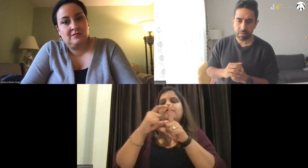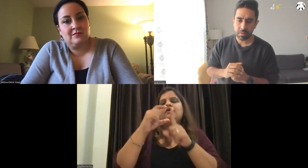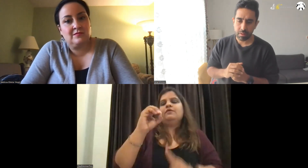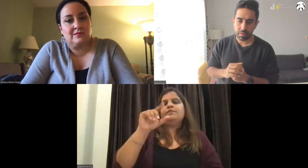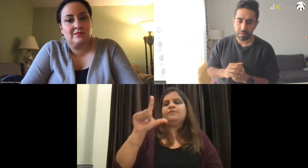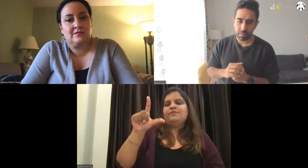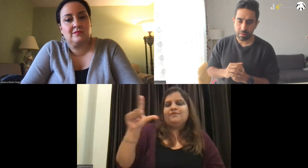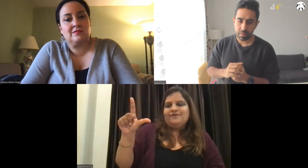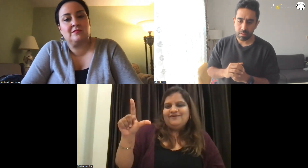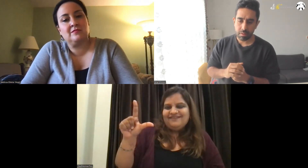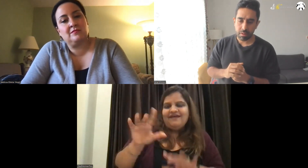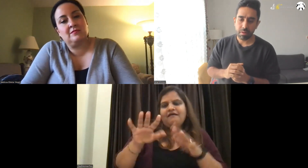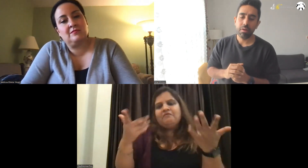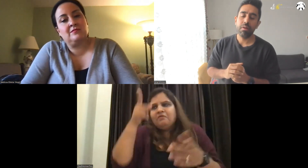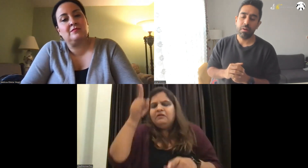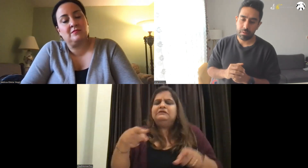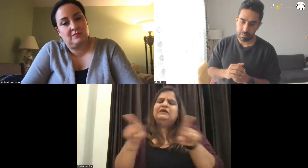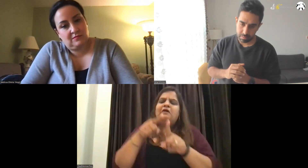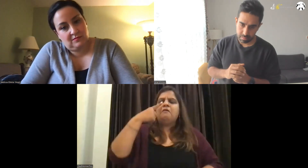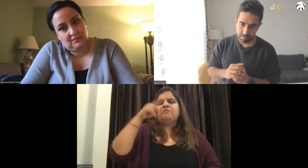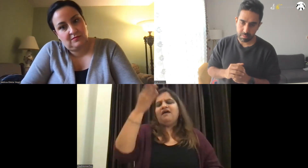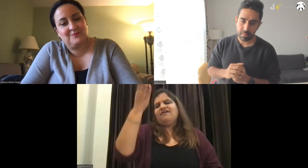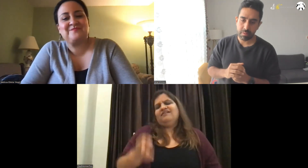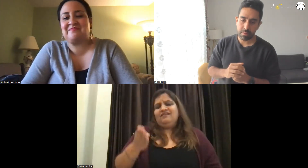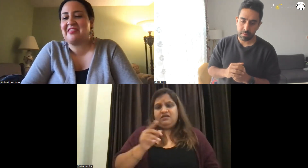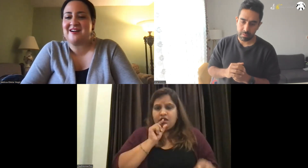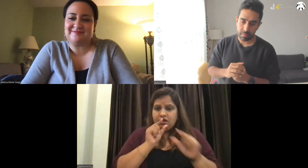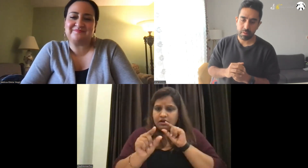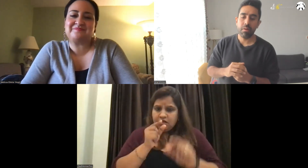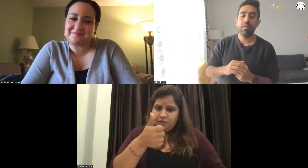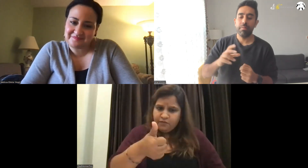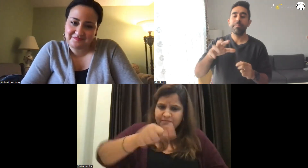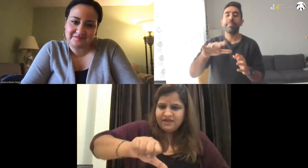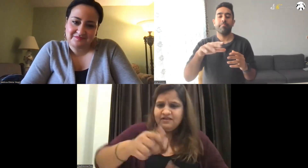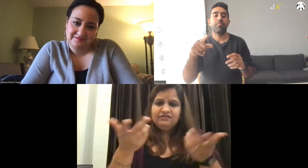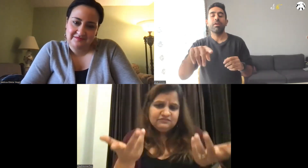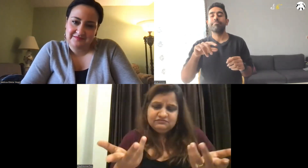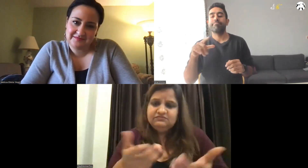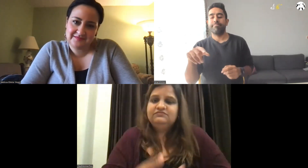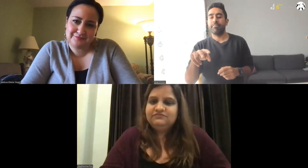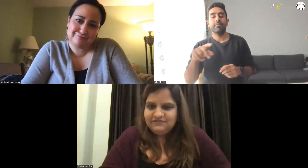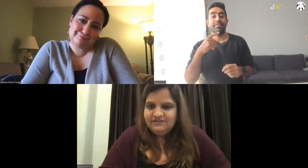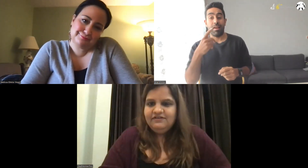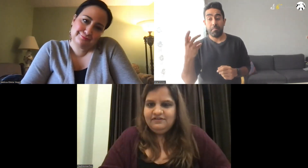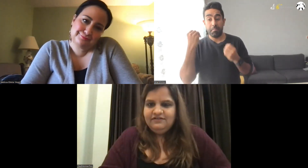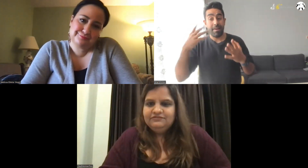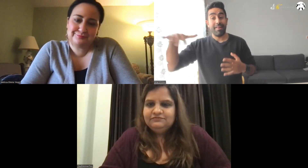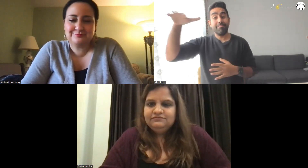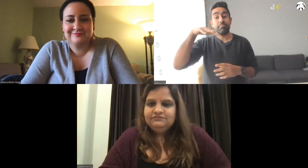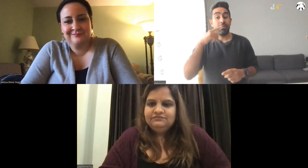sometimes they would pull their cheeks, make it chubby, chubby, say, "Oh, chubby cheek," and they would say, "Oh, you look like a doll."